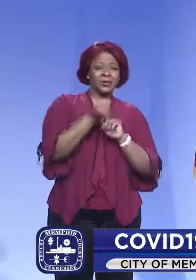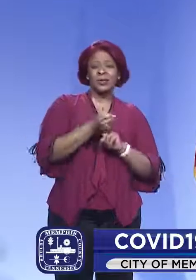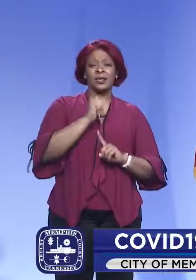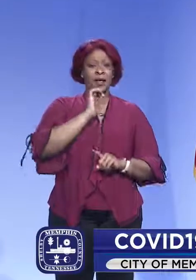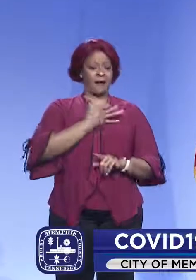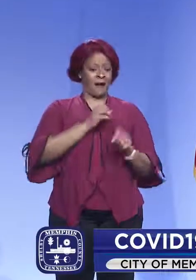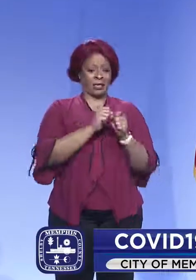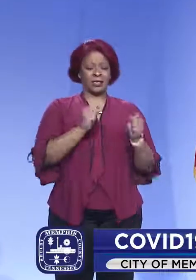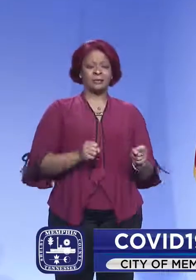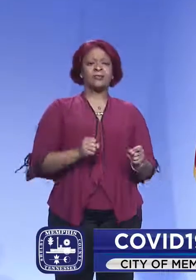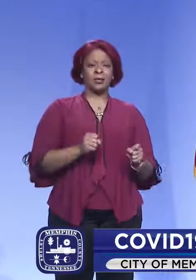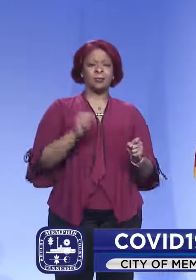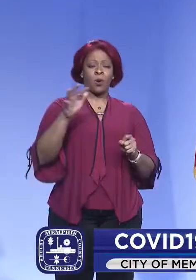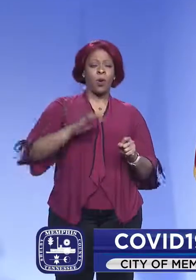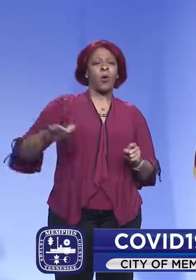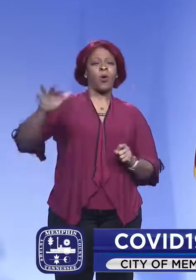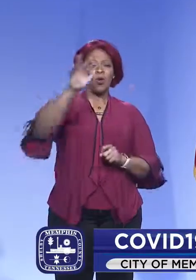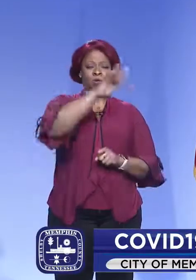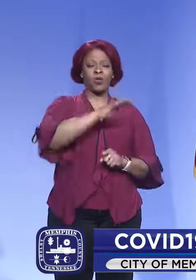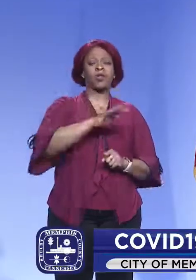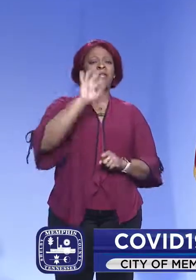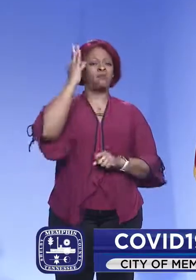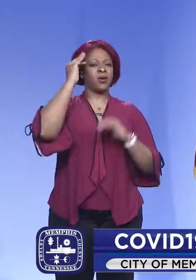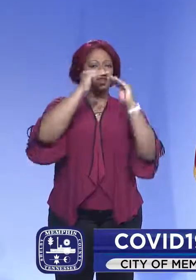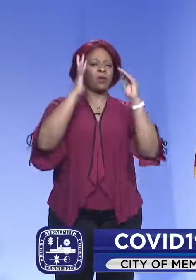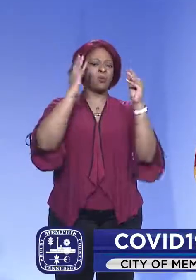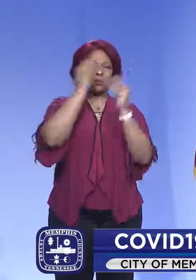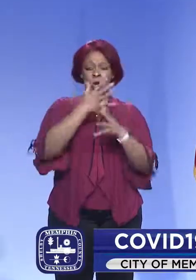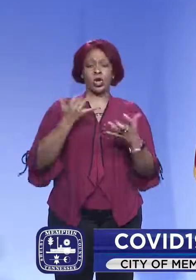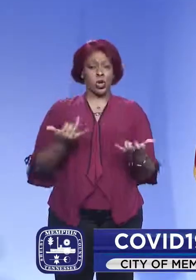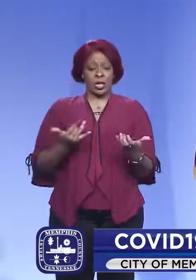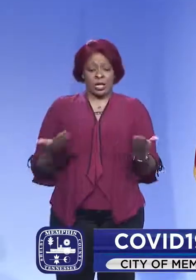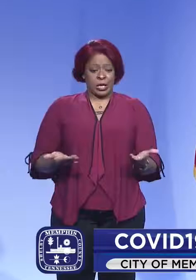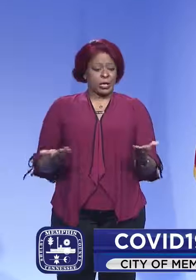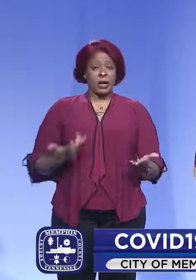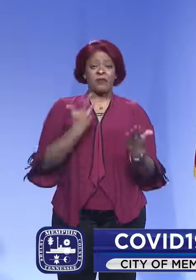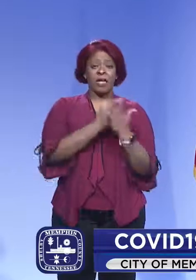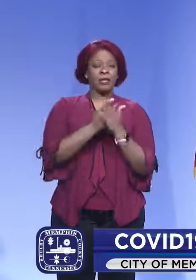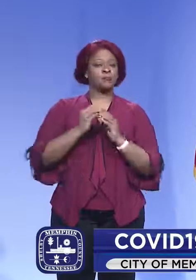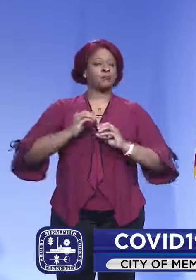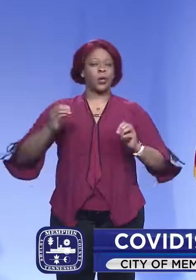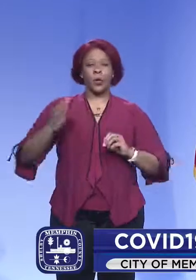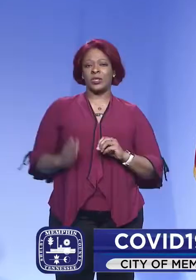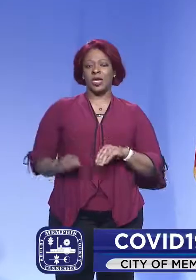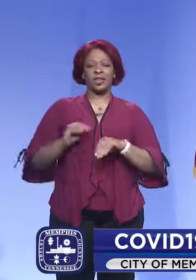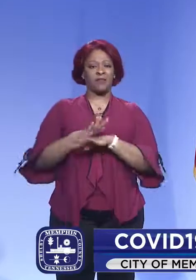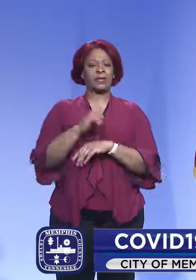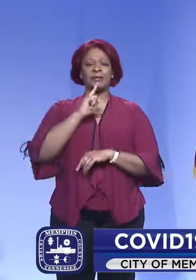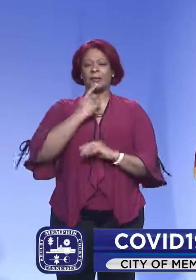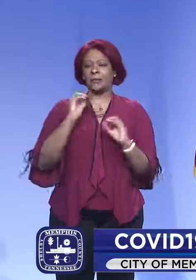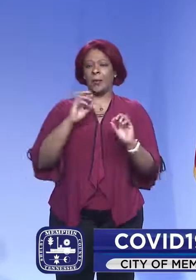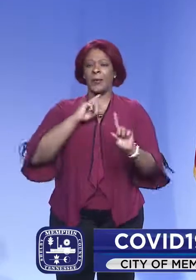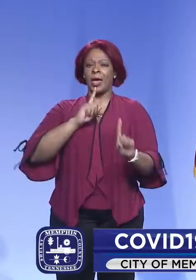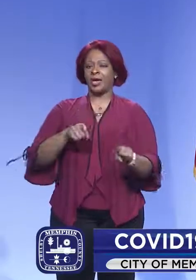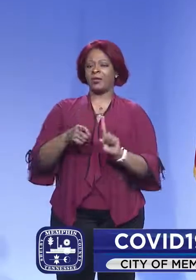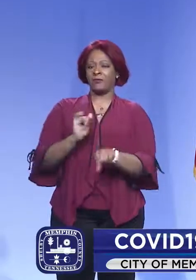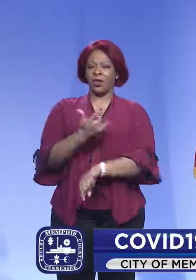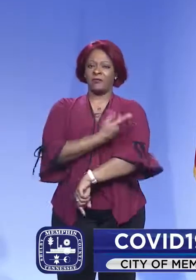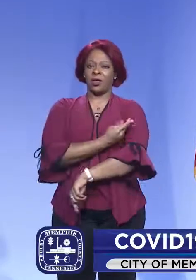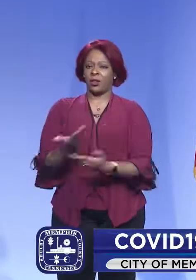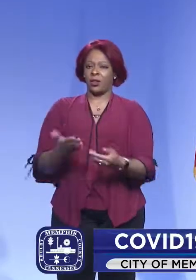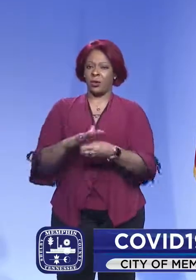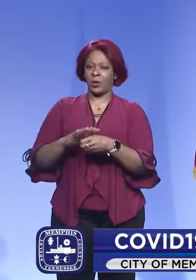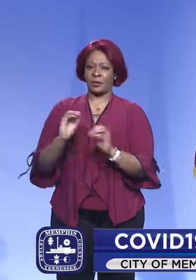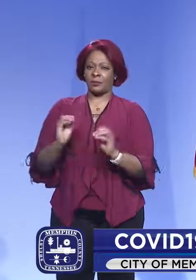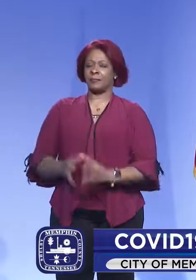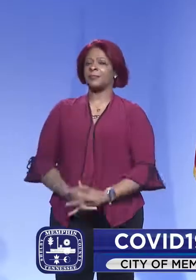own system, that's reported at the federal level. But no, at the current time, there have not been significant reactions reported locally.